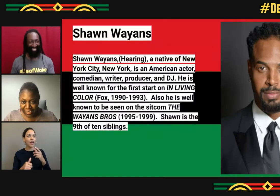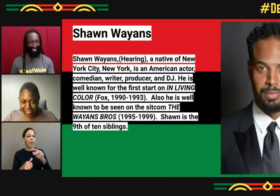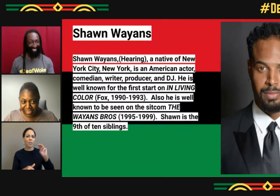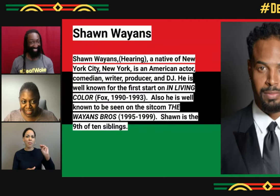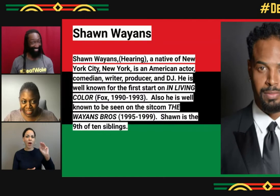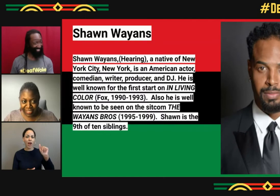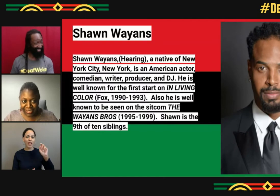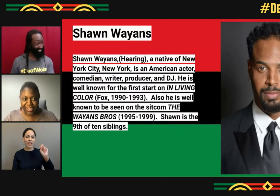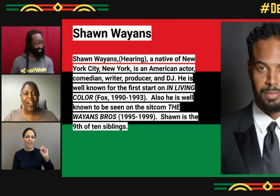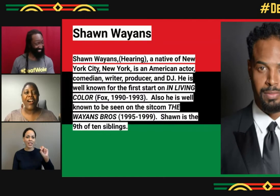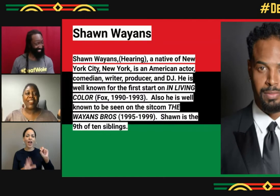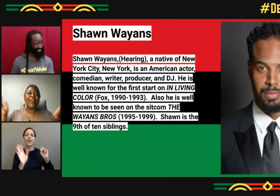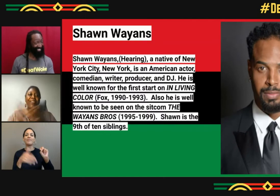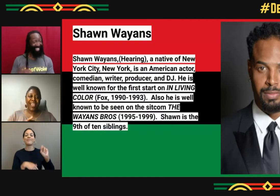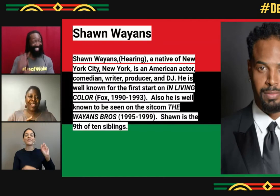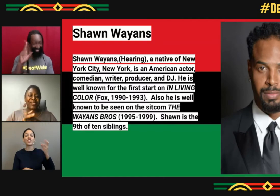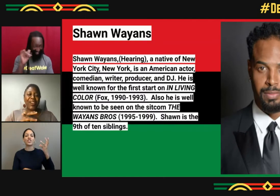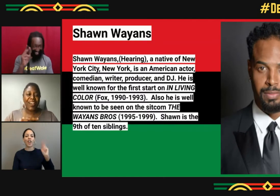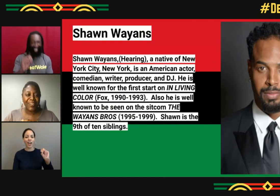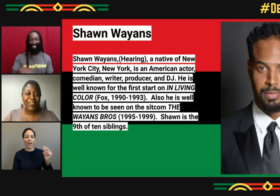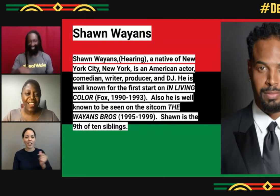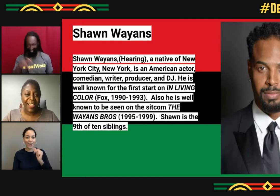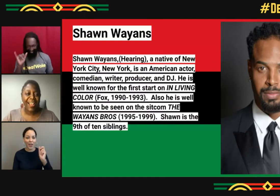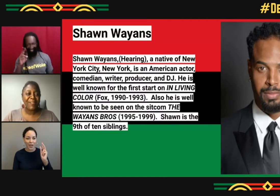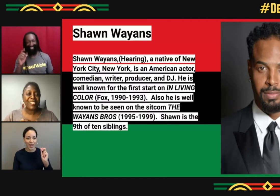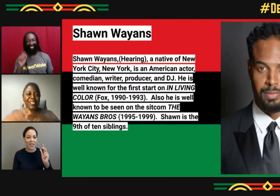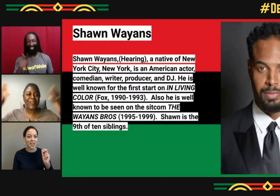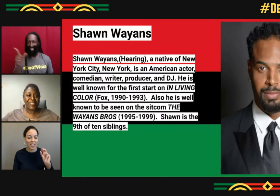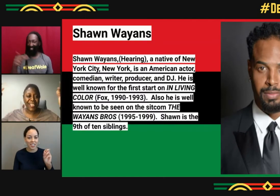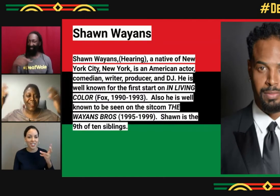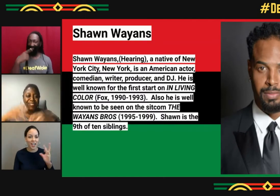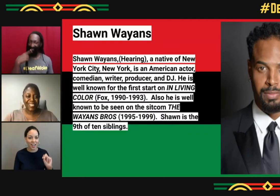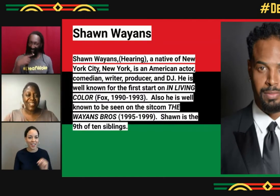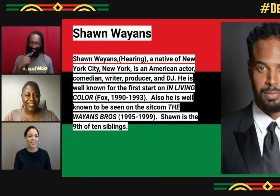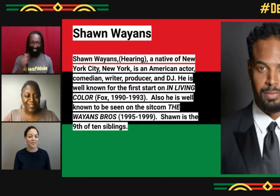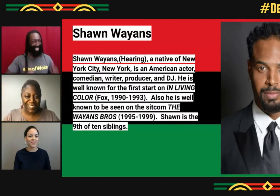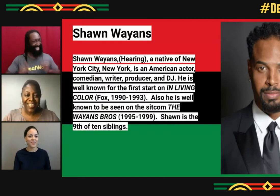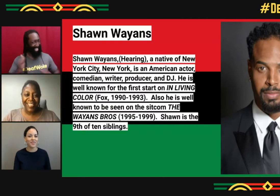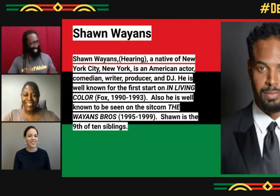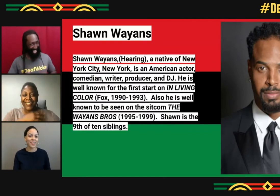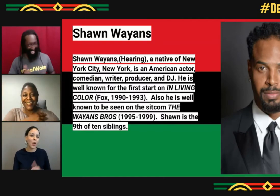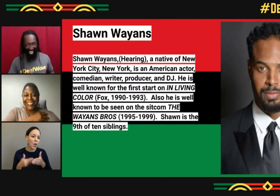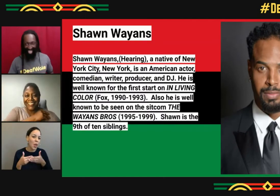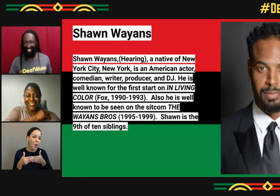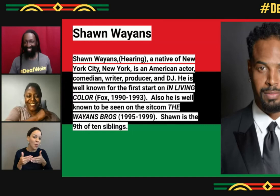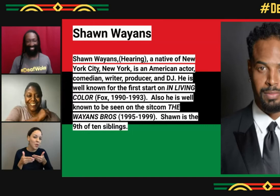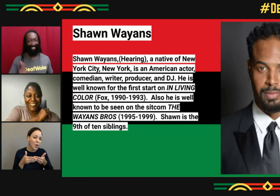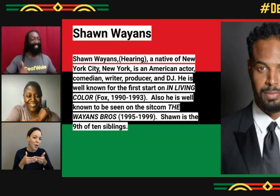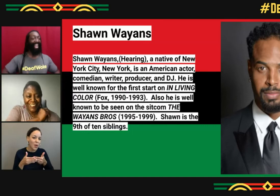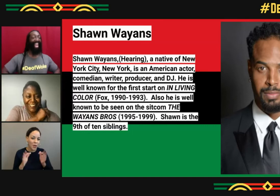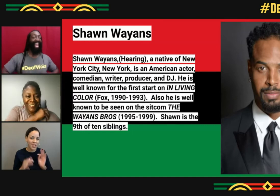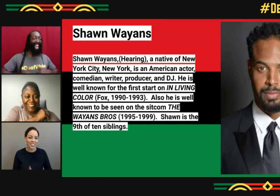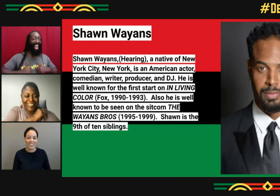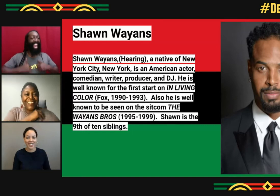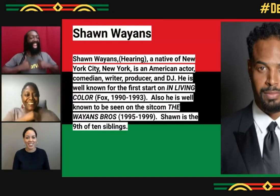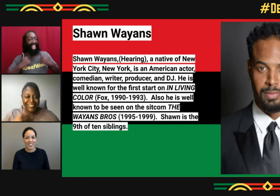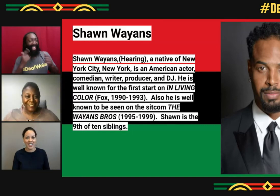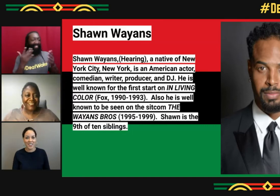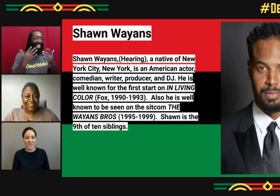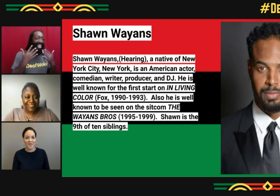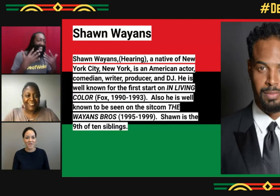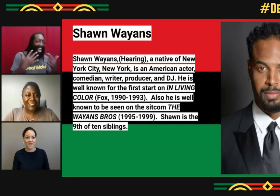Marlon? Sean, okay, no. Sean, okay. Close. Yep. He's a